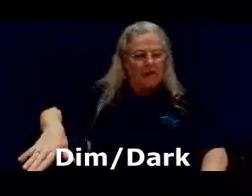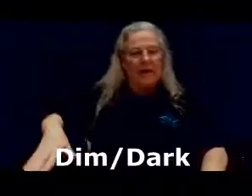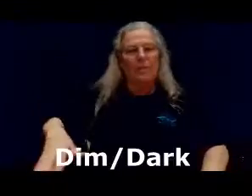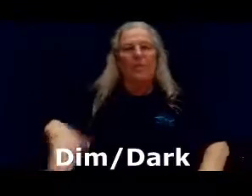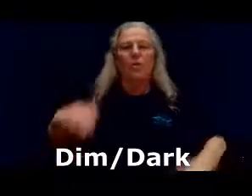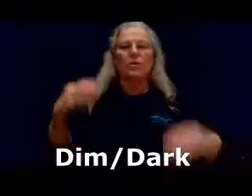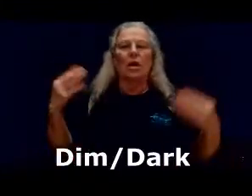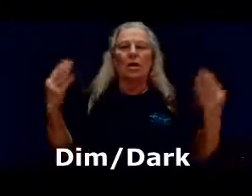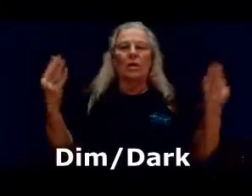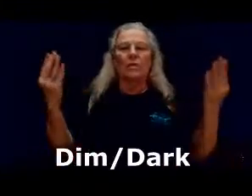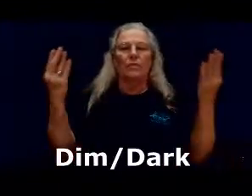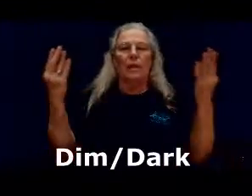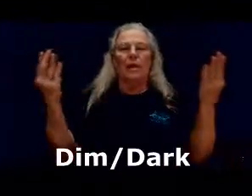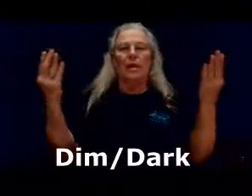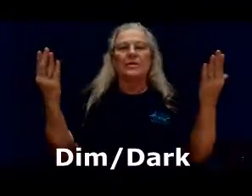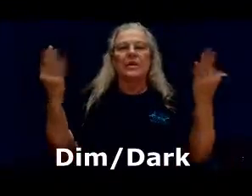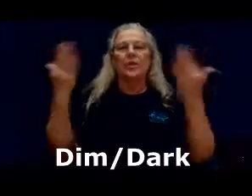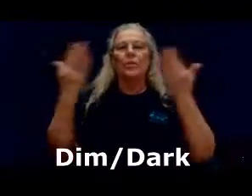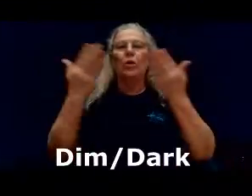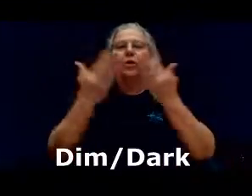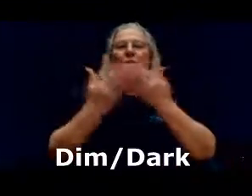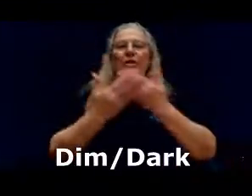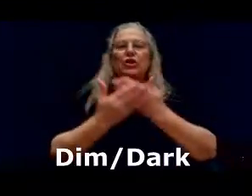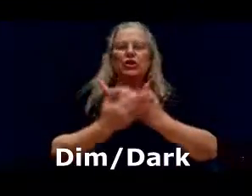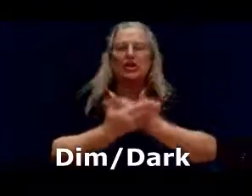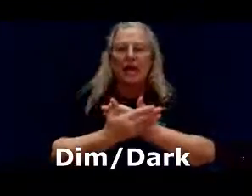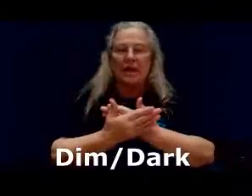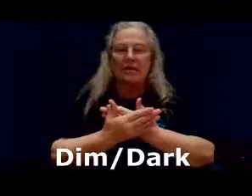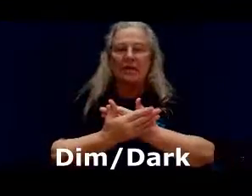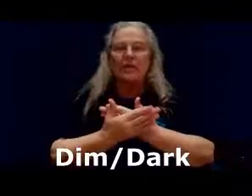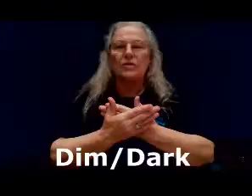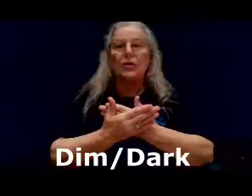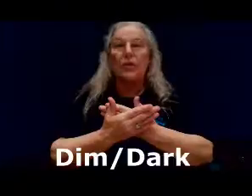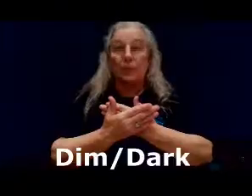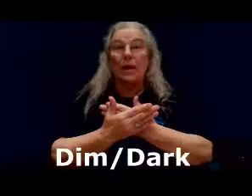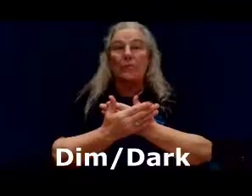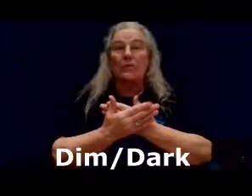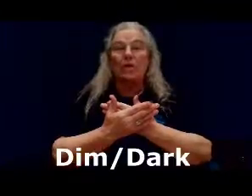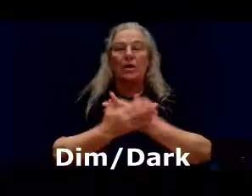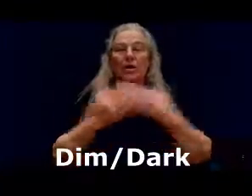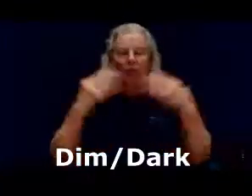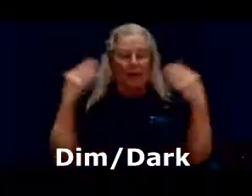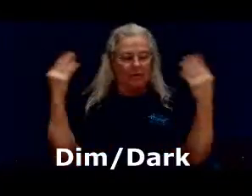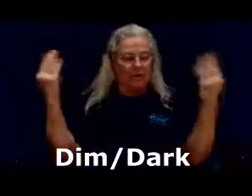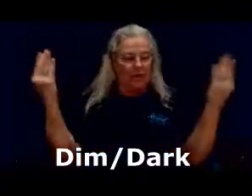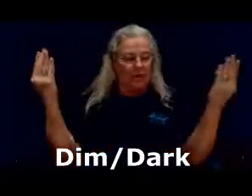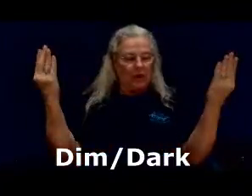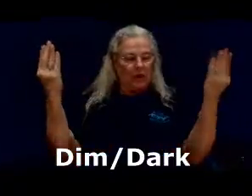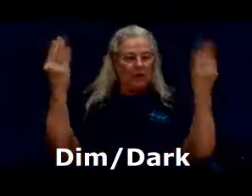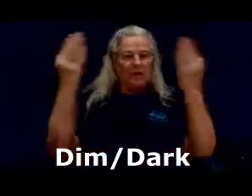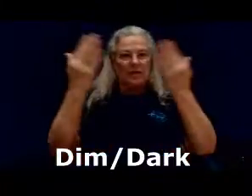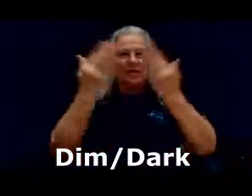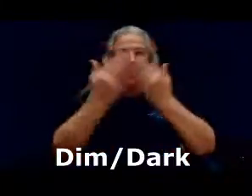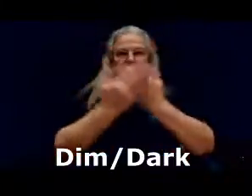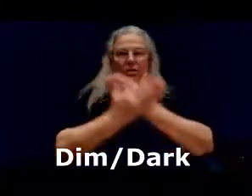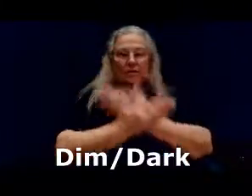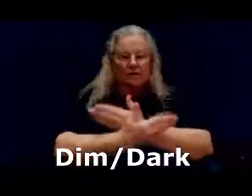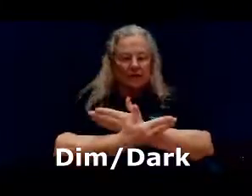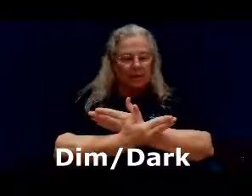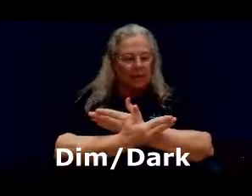Dim or dark. It's like you're pulling the shades so that it becomes dark in your house. Dim